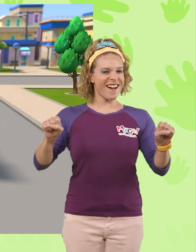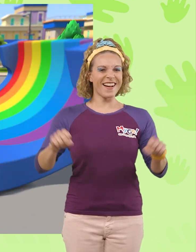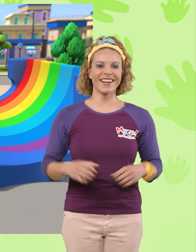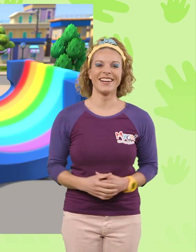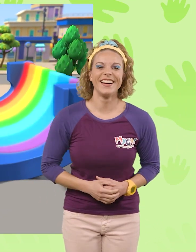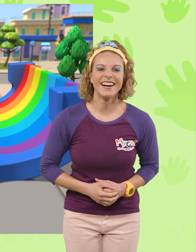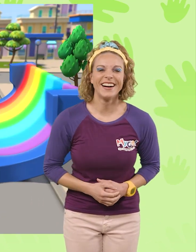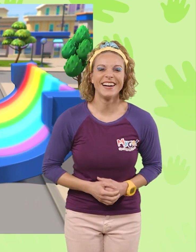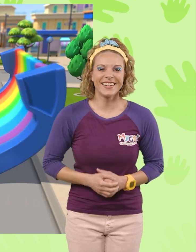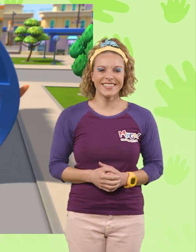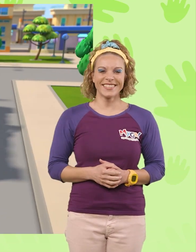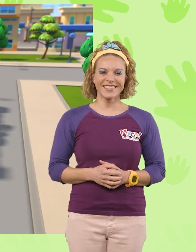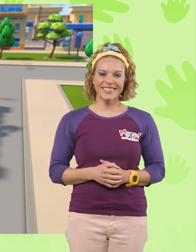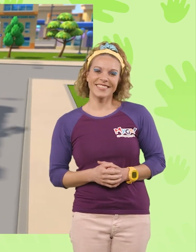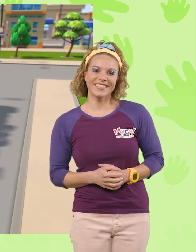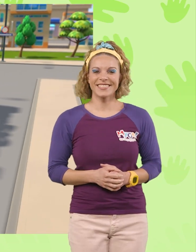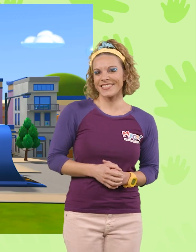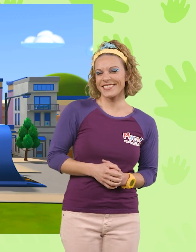Station!